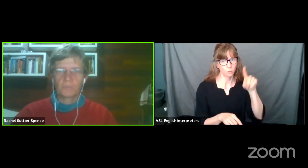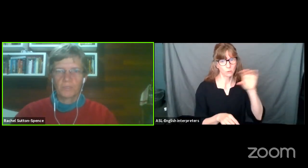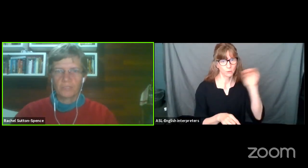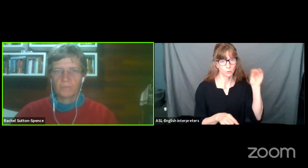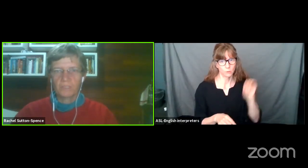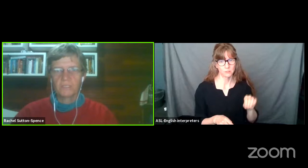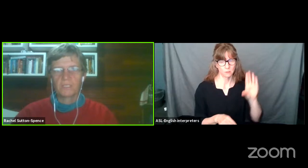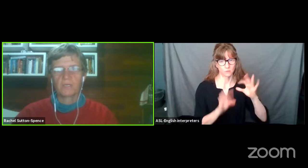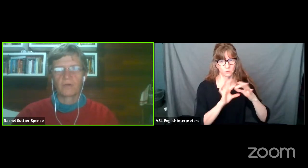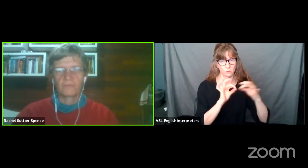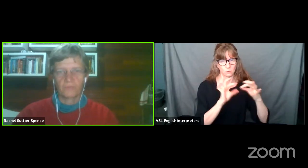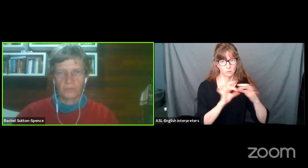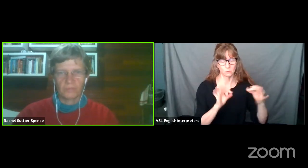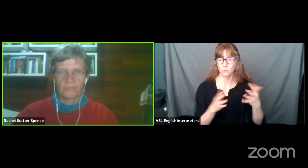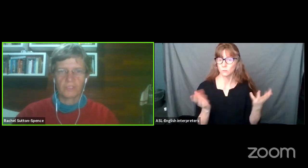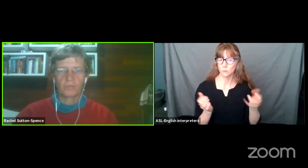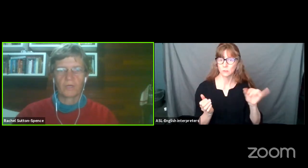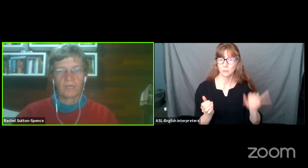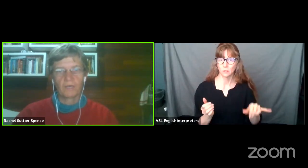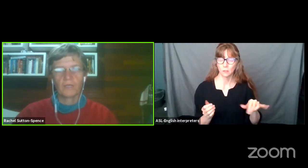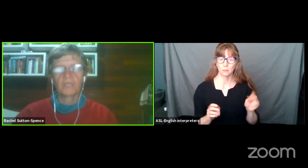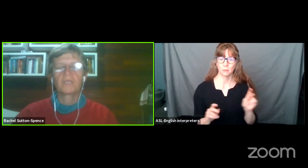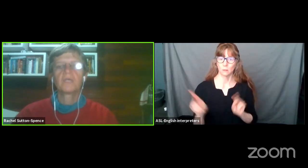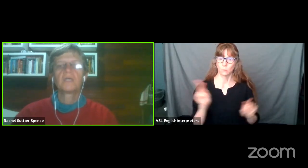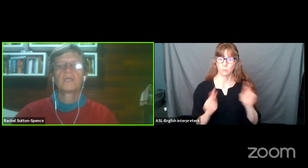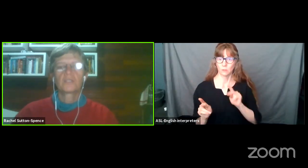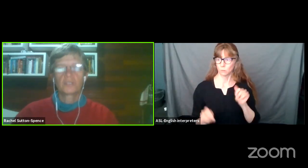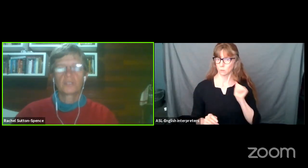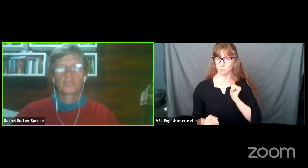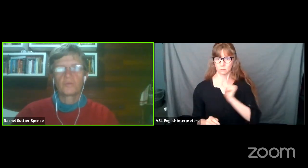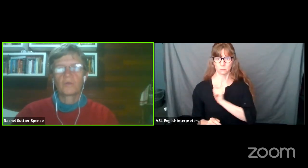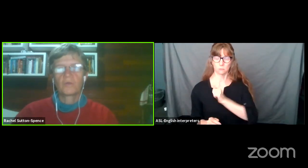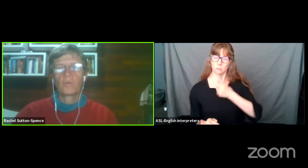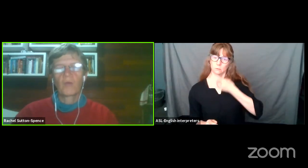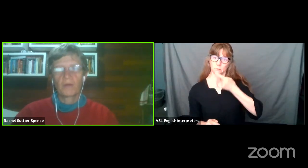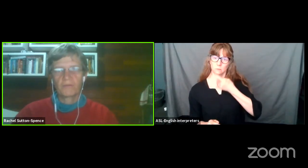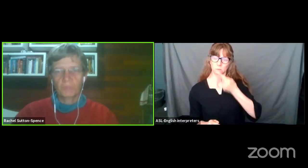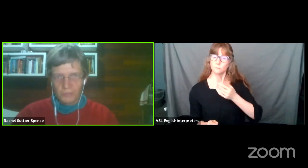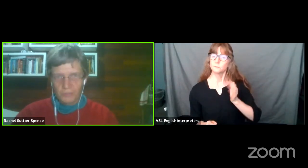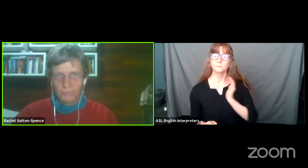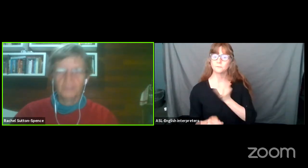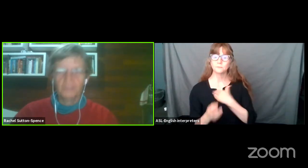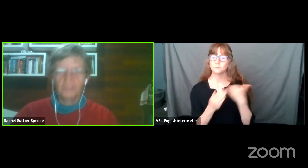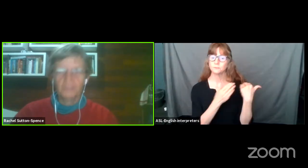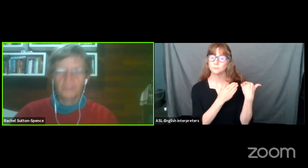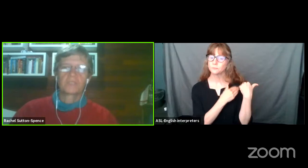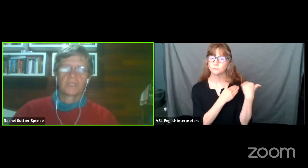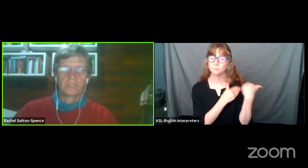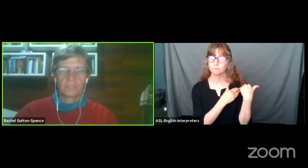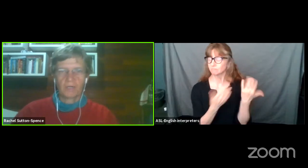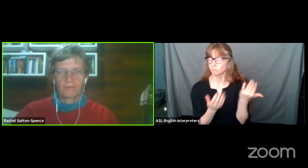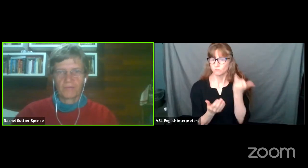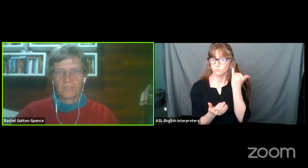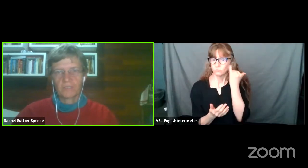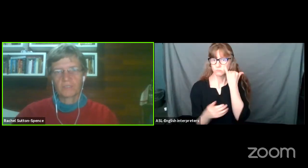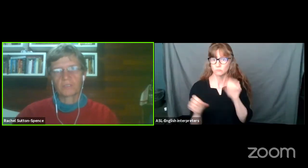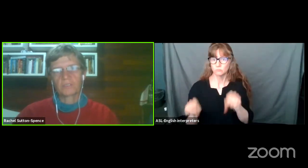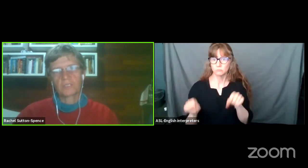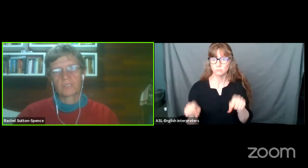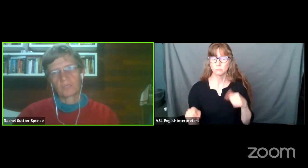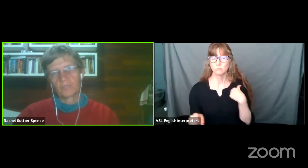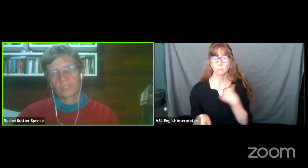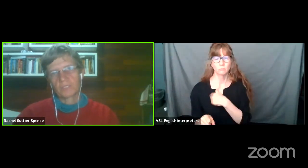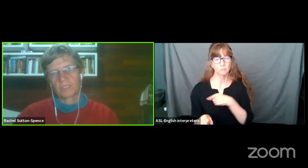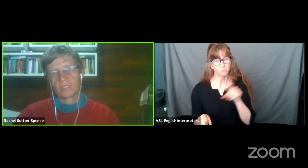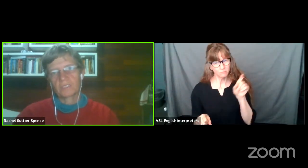the responsibility of those of us who are hearing to, wherever possible, present our findings on